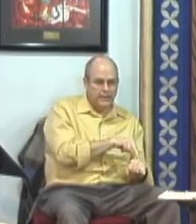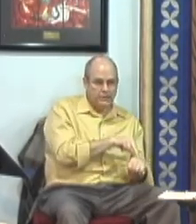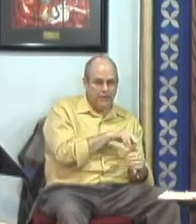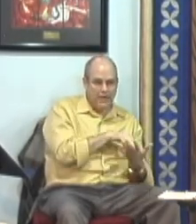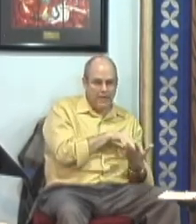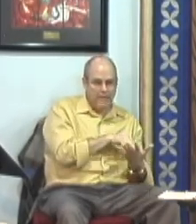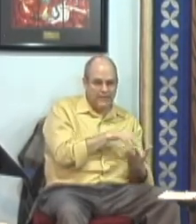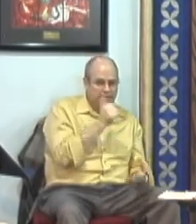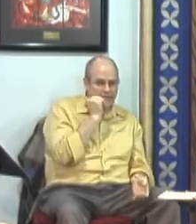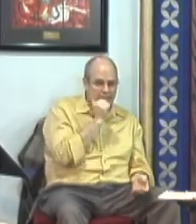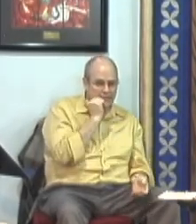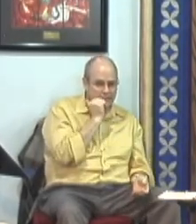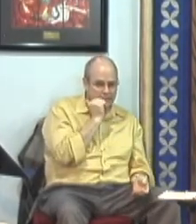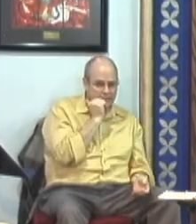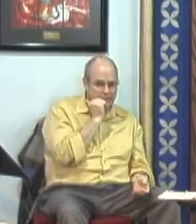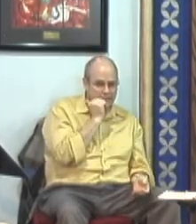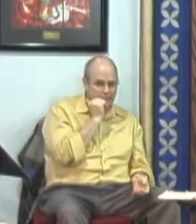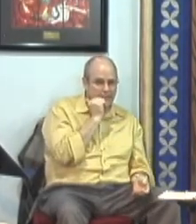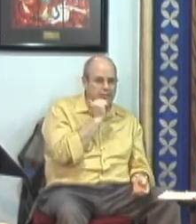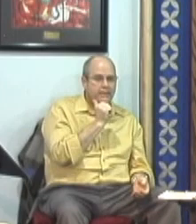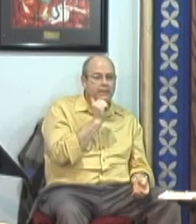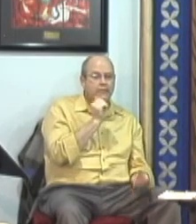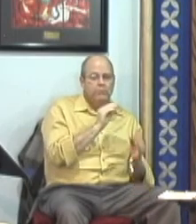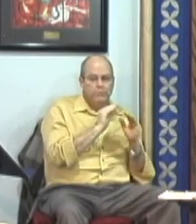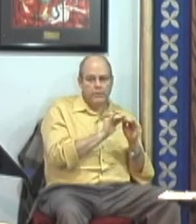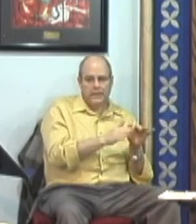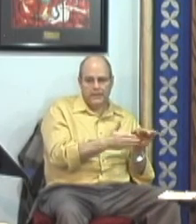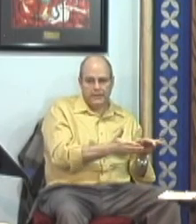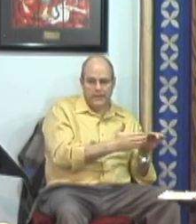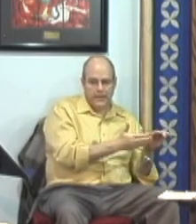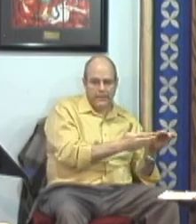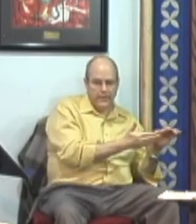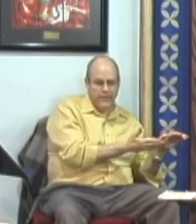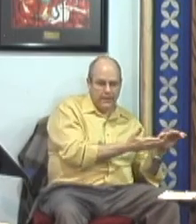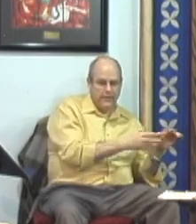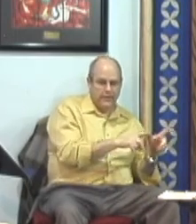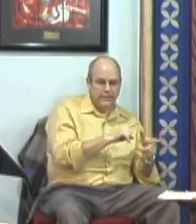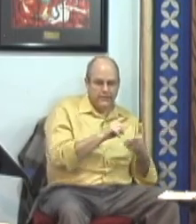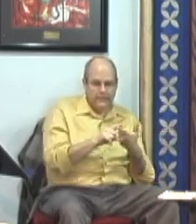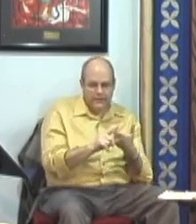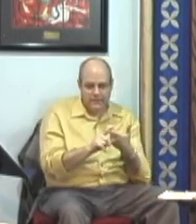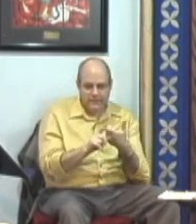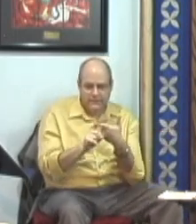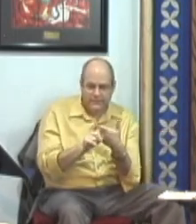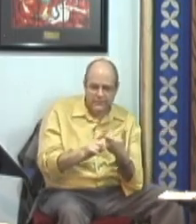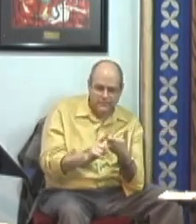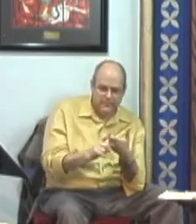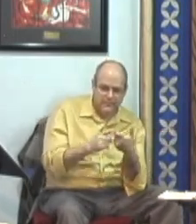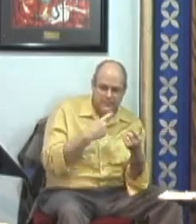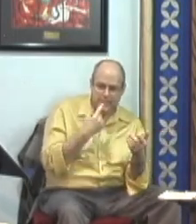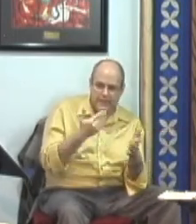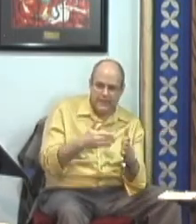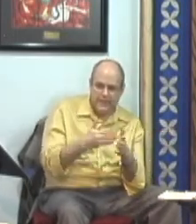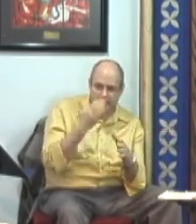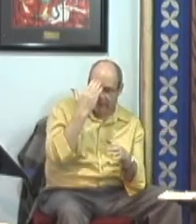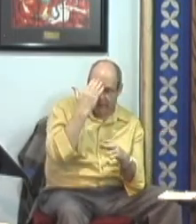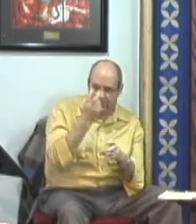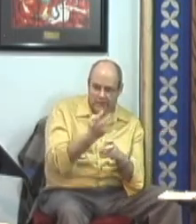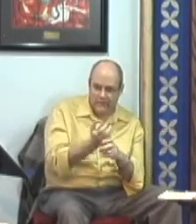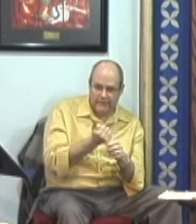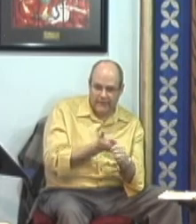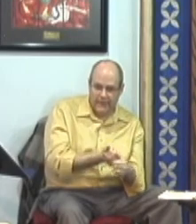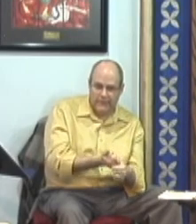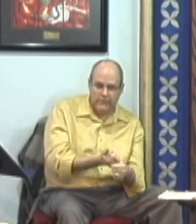often? Daily, every day, putting it to death. And then, because I'm going over this again because I know it's hard to follow